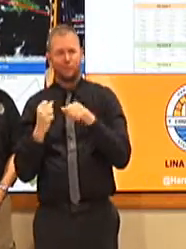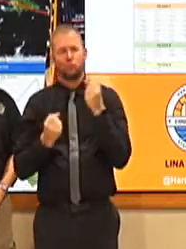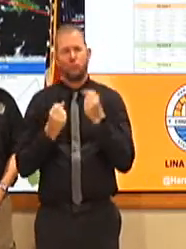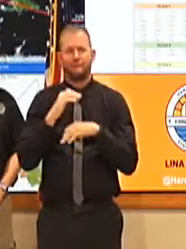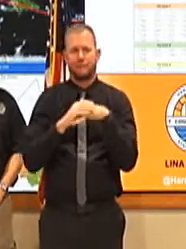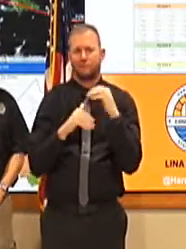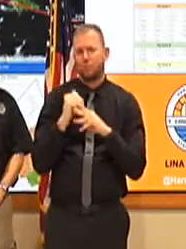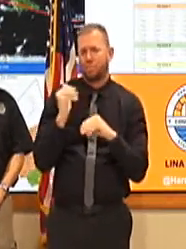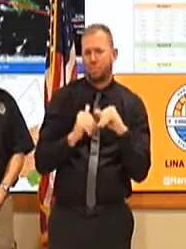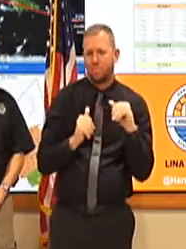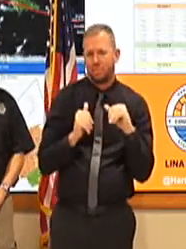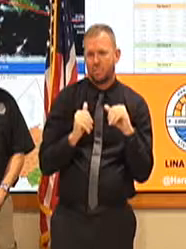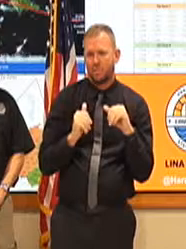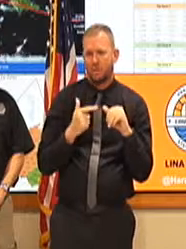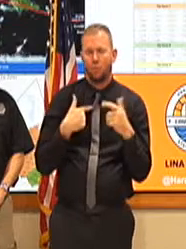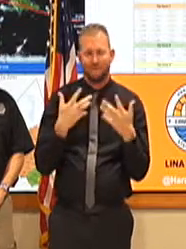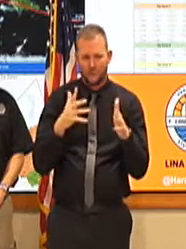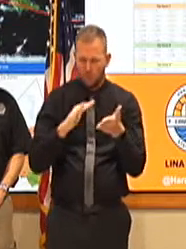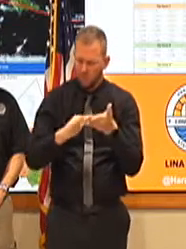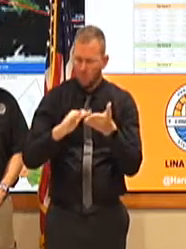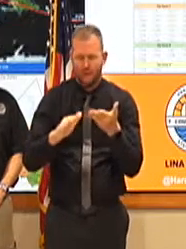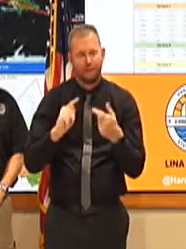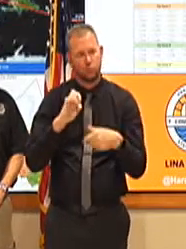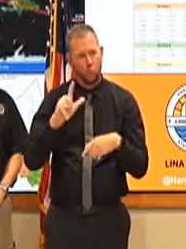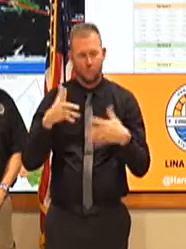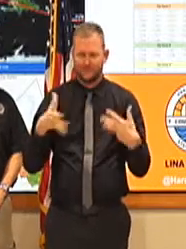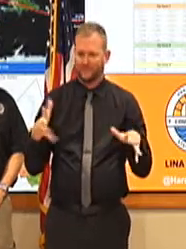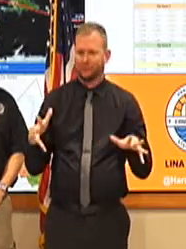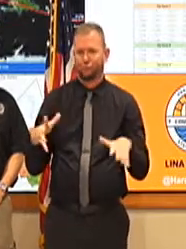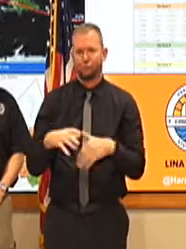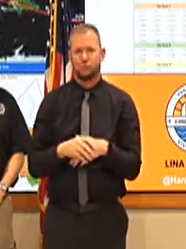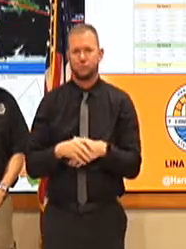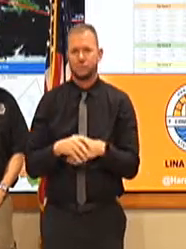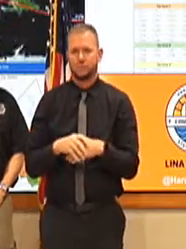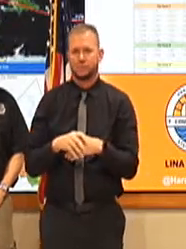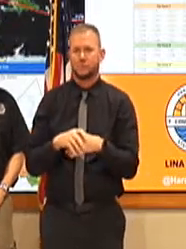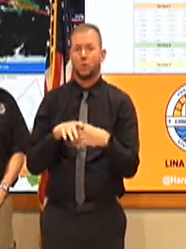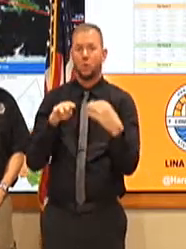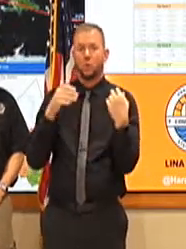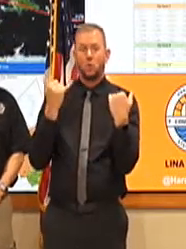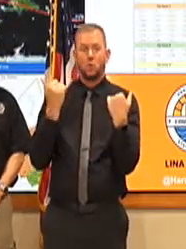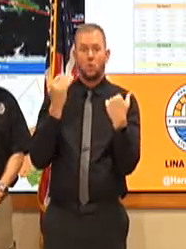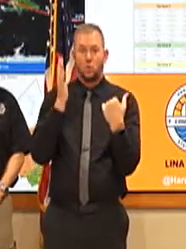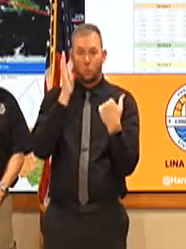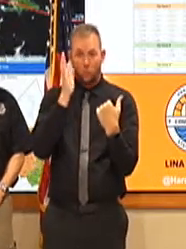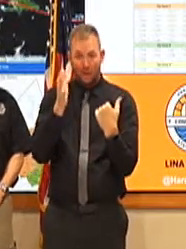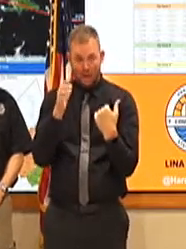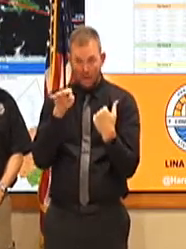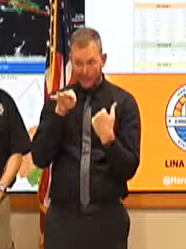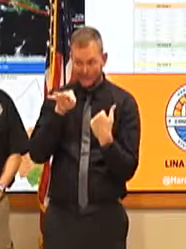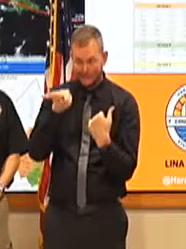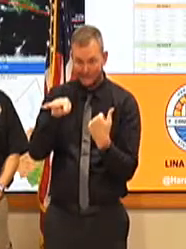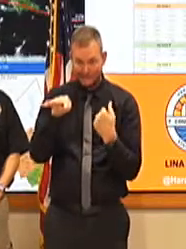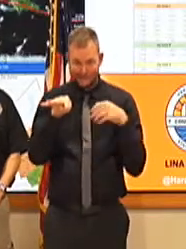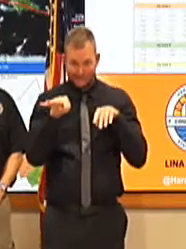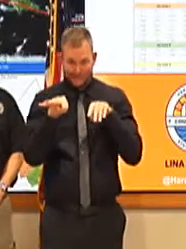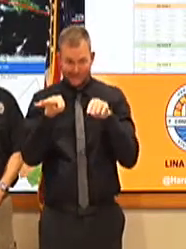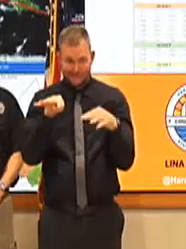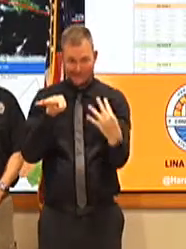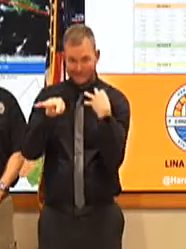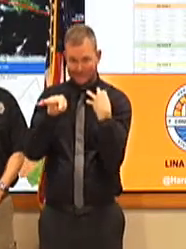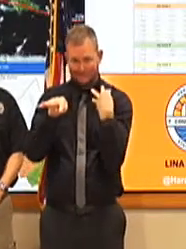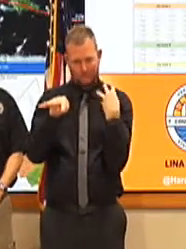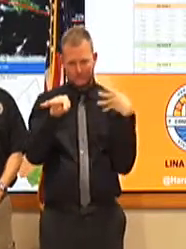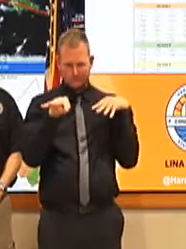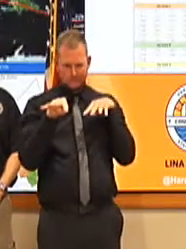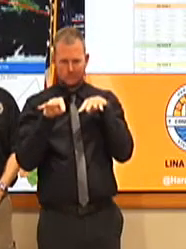of contraflow, that is something that takes a very long time to establish. At this point, we pretty much are at the window where we